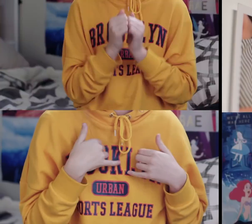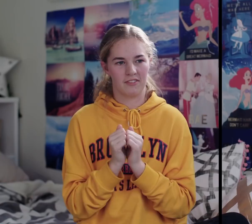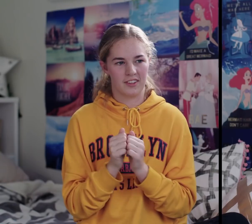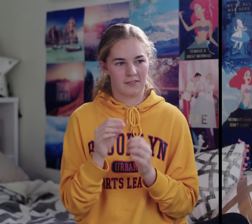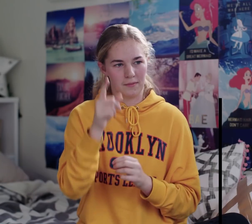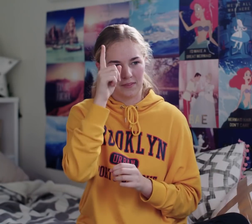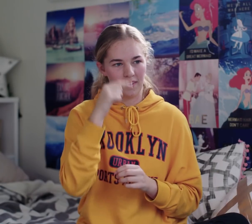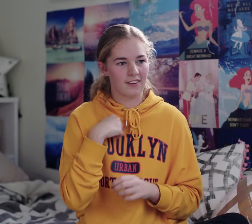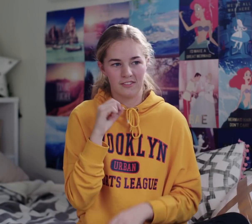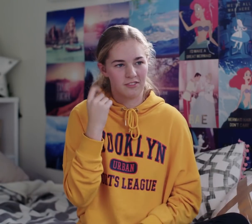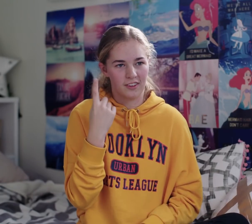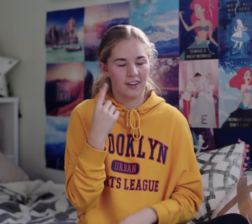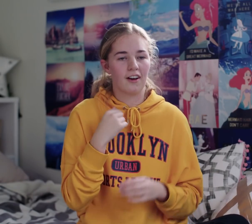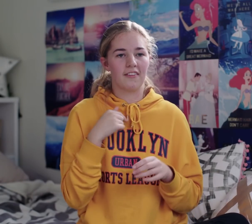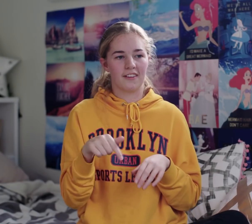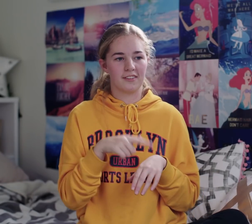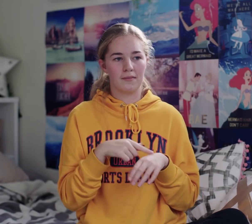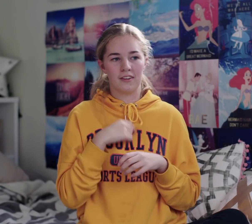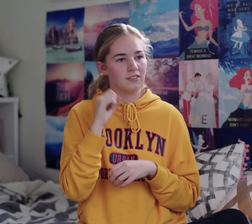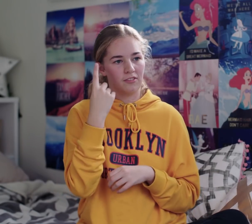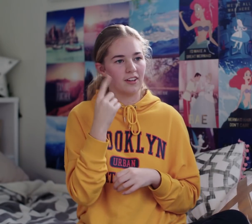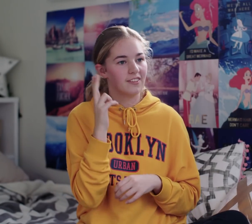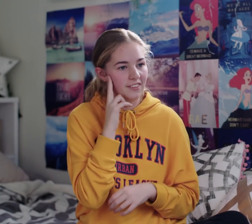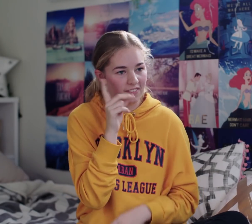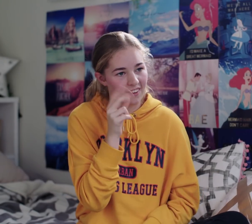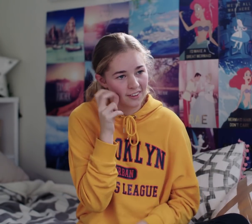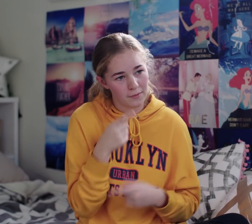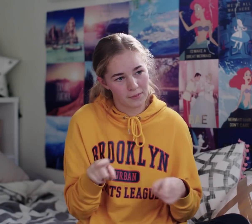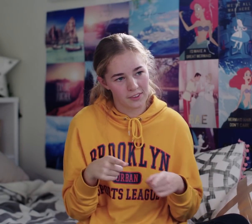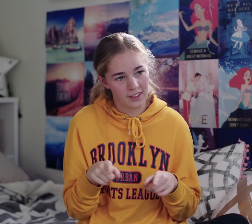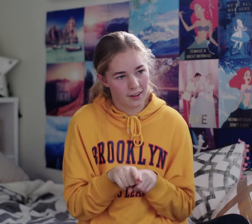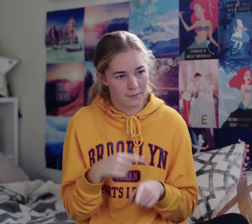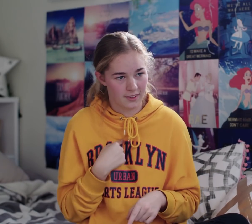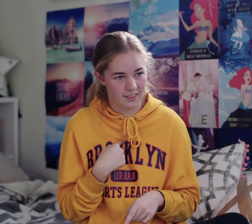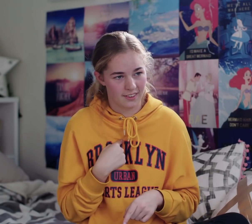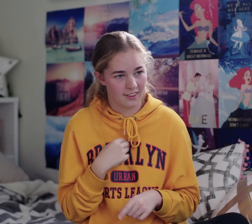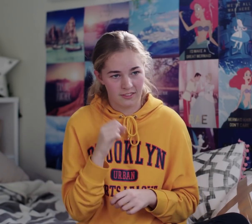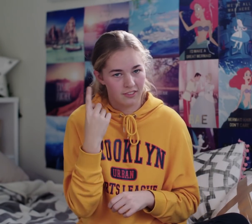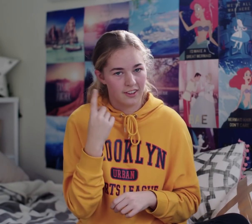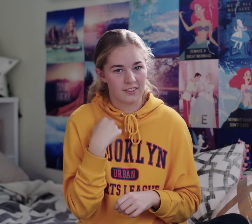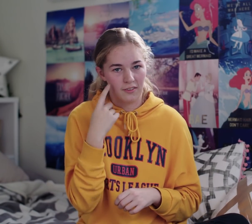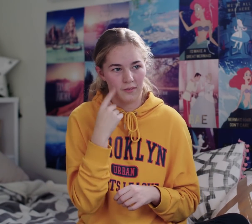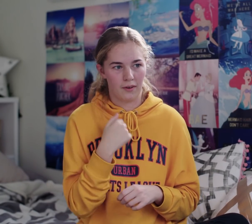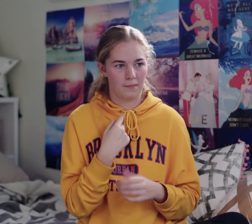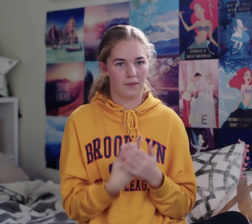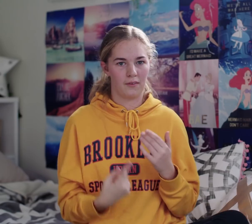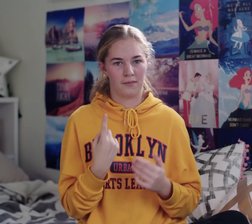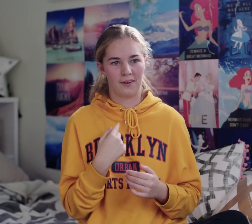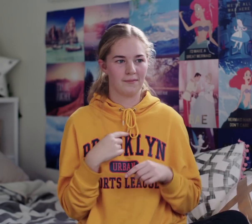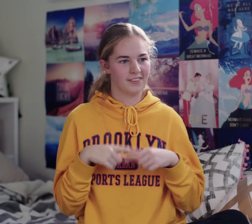camps in Australia and America. Like, for instance, my friend from Germany, he also likes to listen to music.